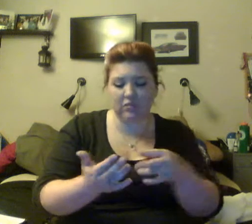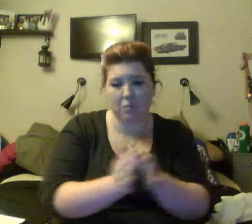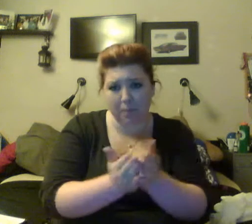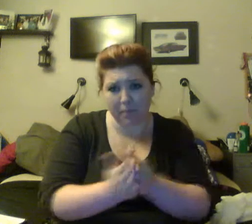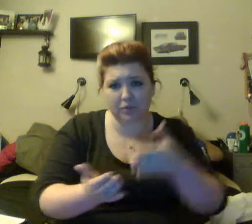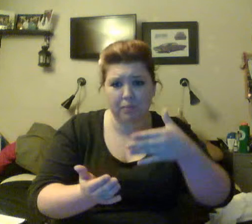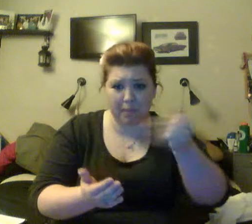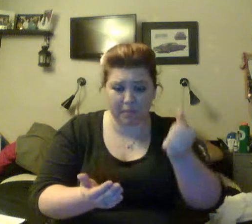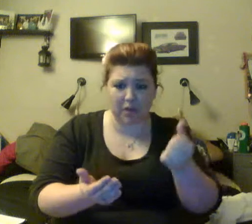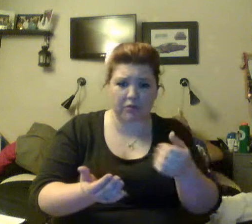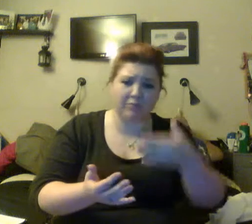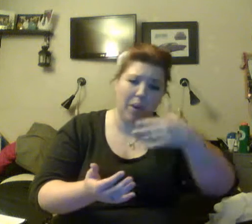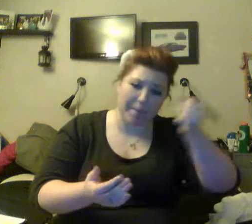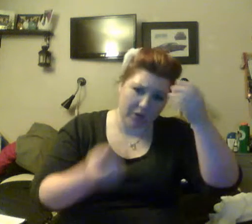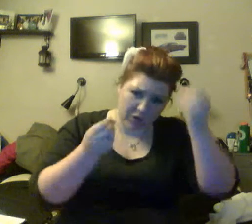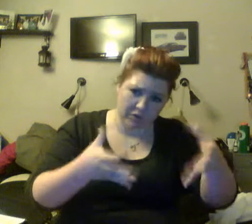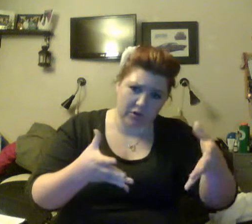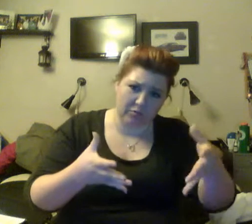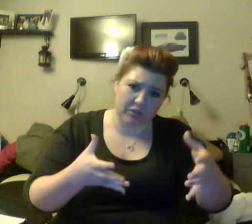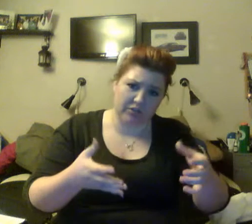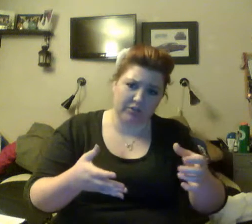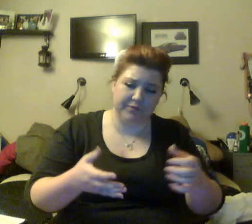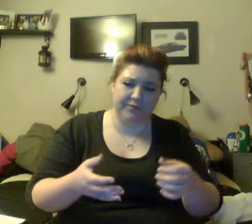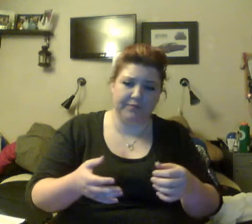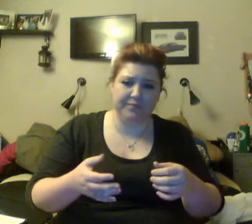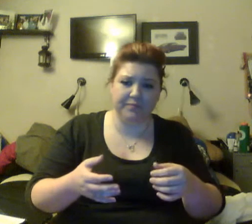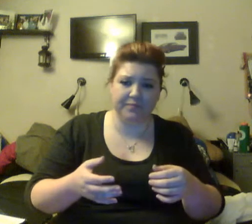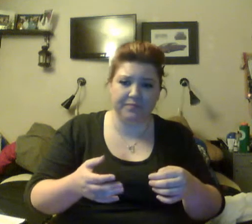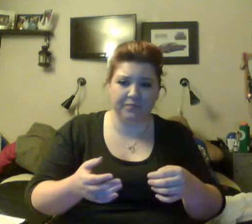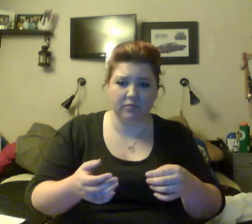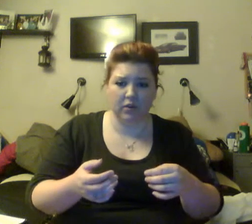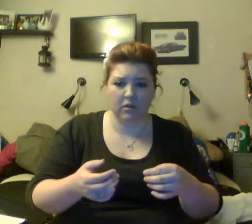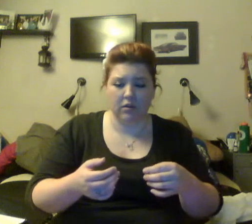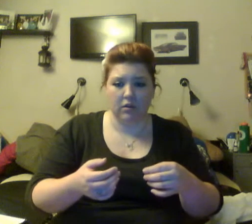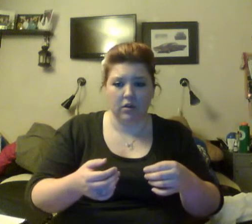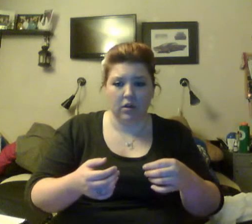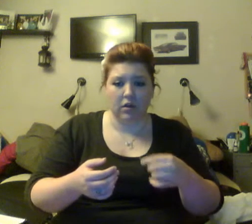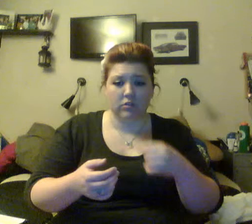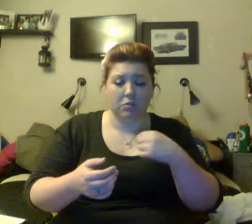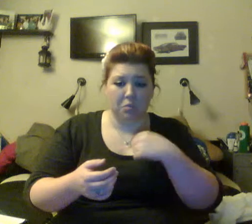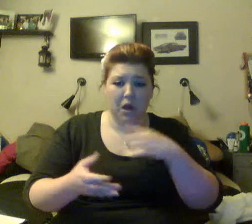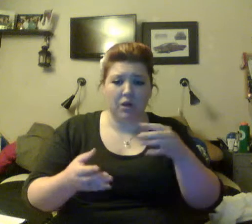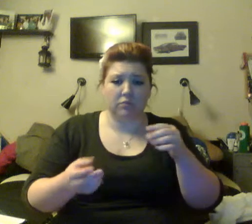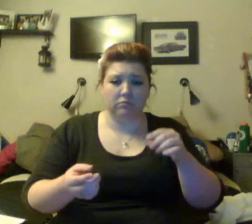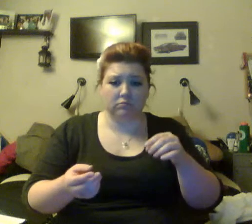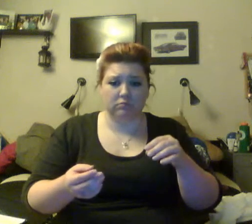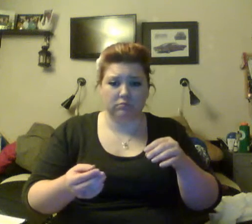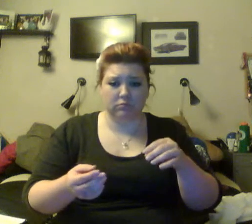writing about, other than textbook authors. So that being said, I send them off to the library and I ask them